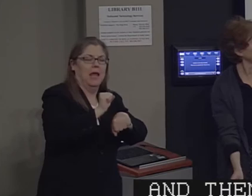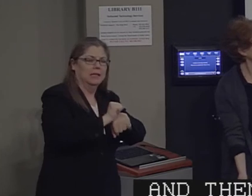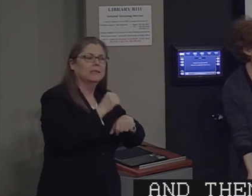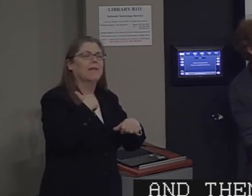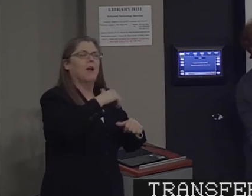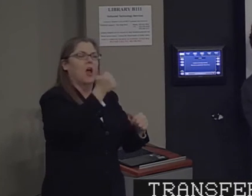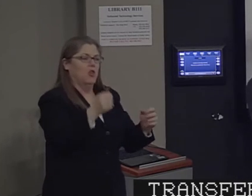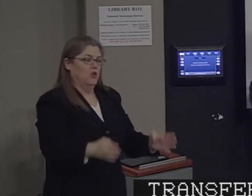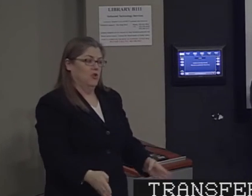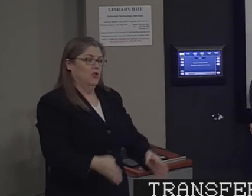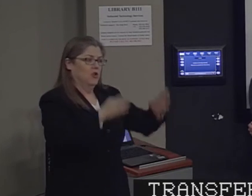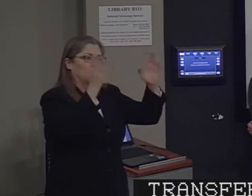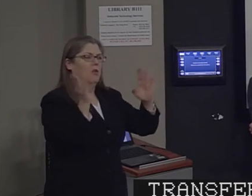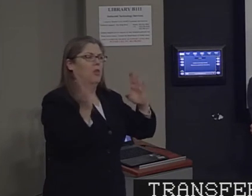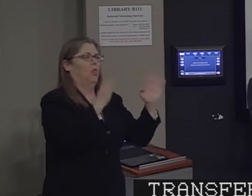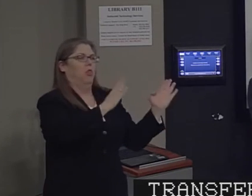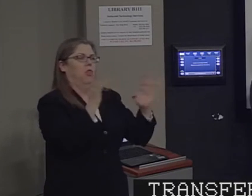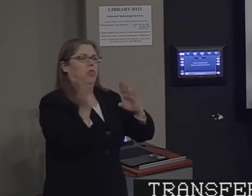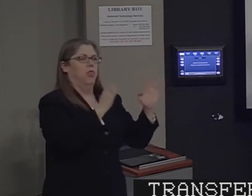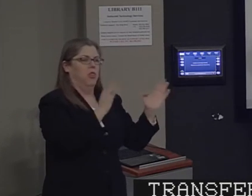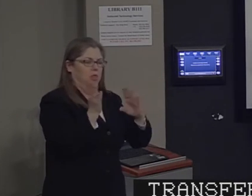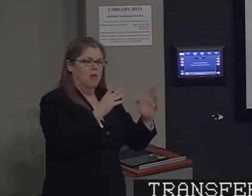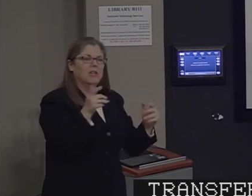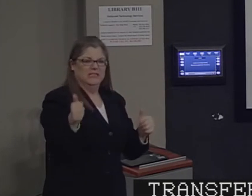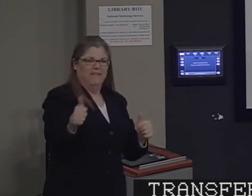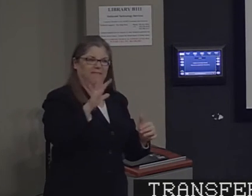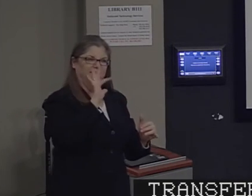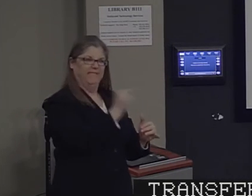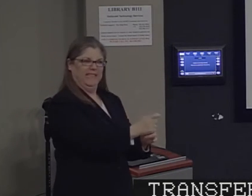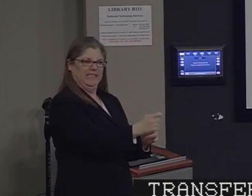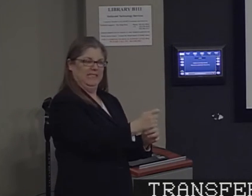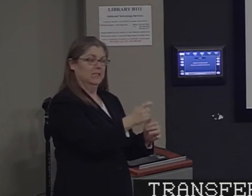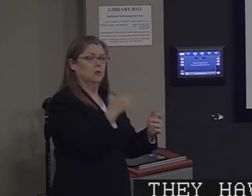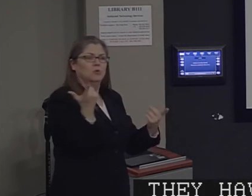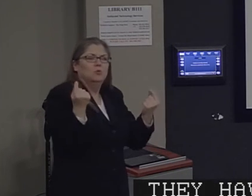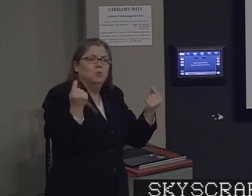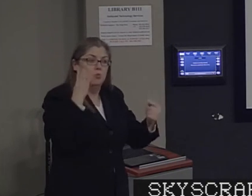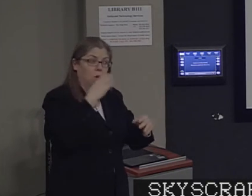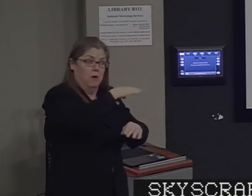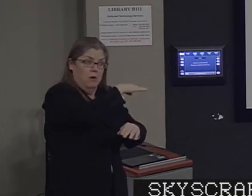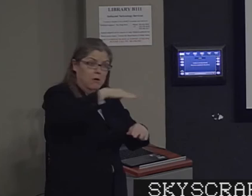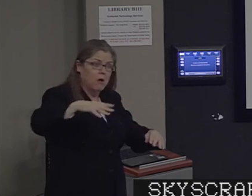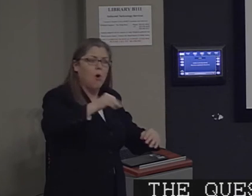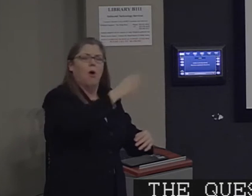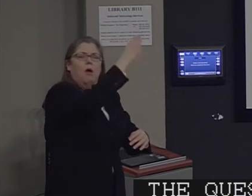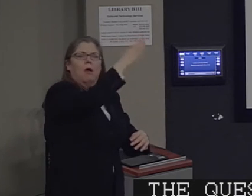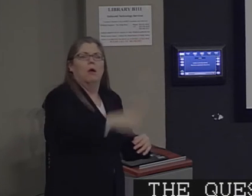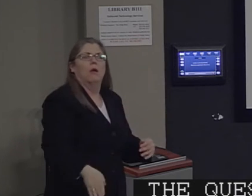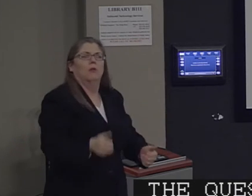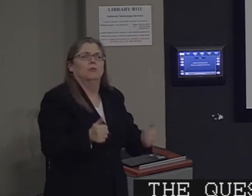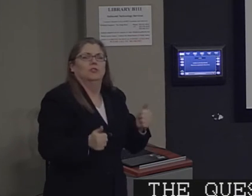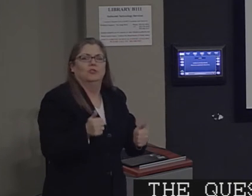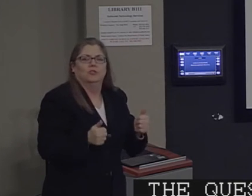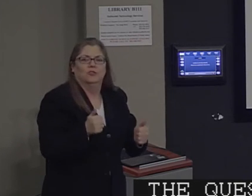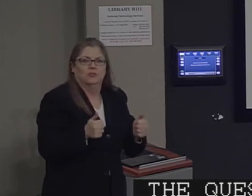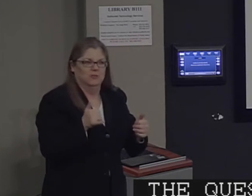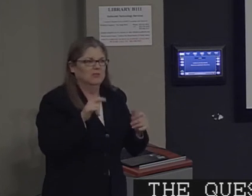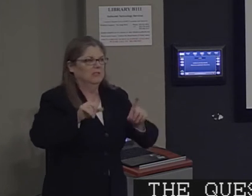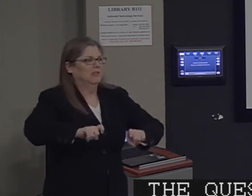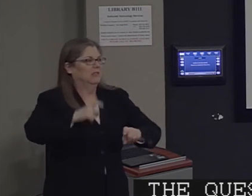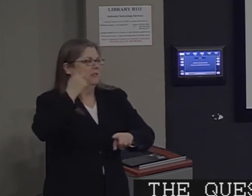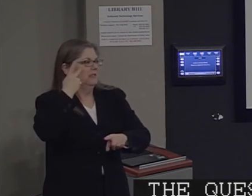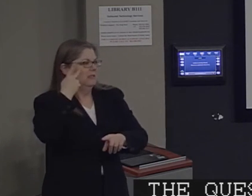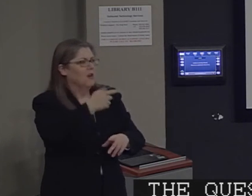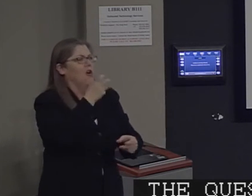different. And the question is whether or not they use a diagonal brace. And this is really hard for 6 and 7 year olds,